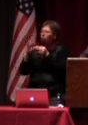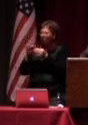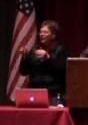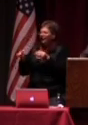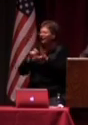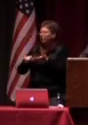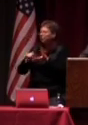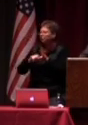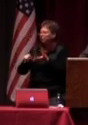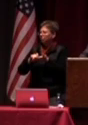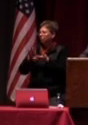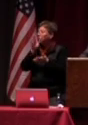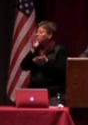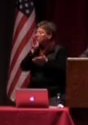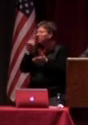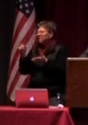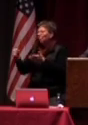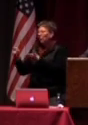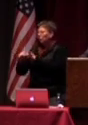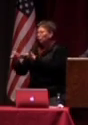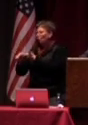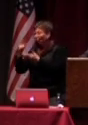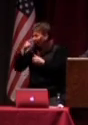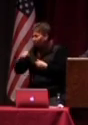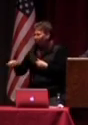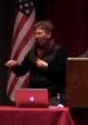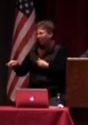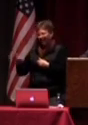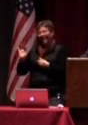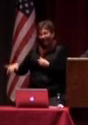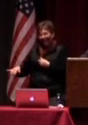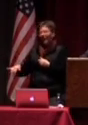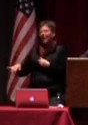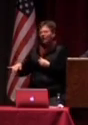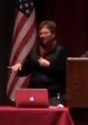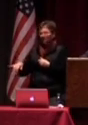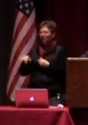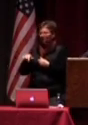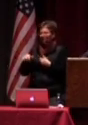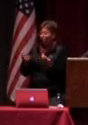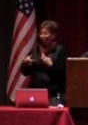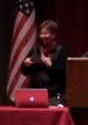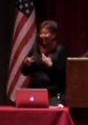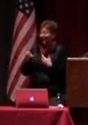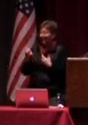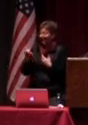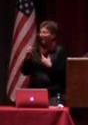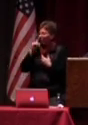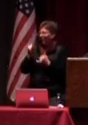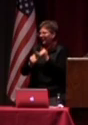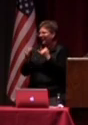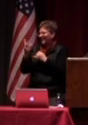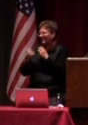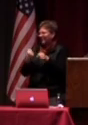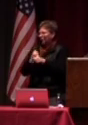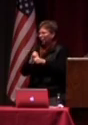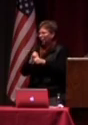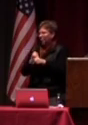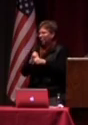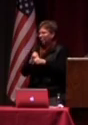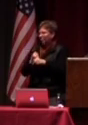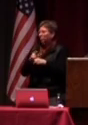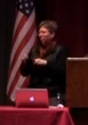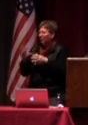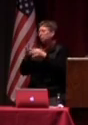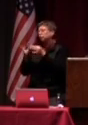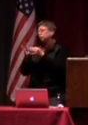his followers. It was a campaign that would actually dominate the rest of his life. It's a campaign whose echoes would resound long after his death